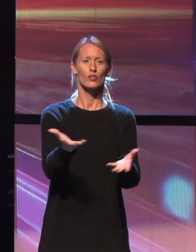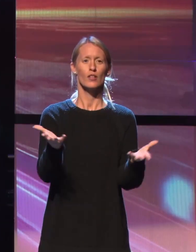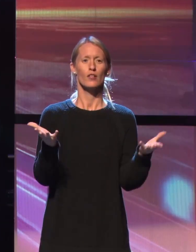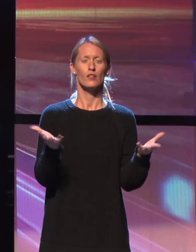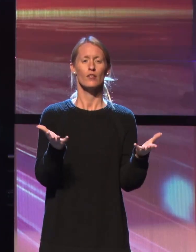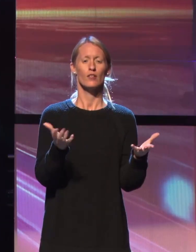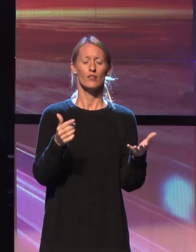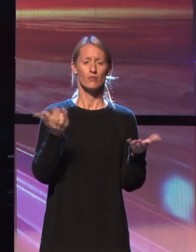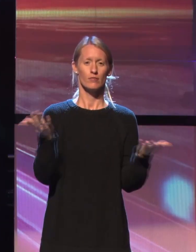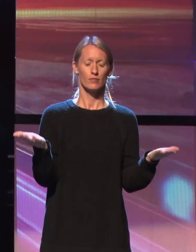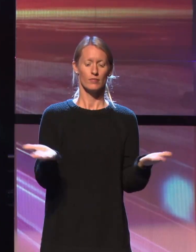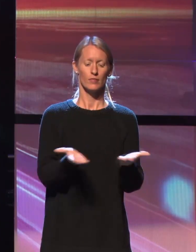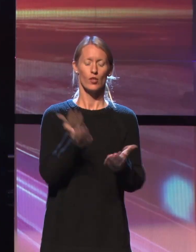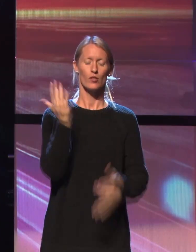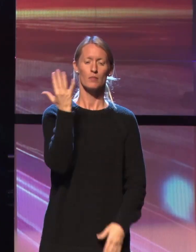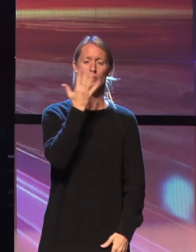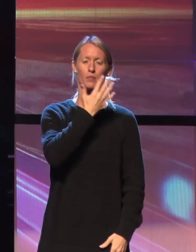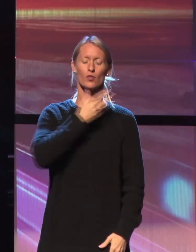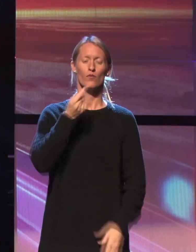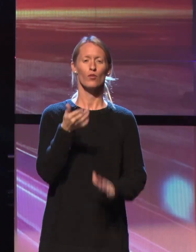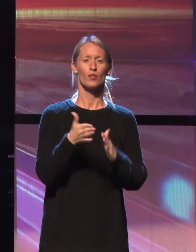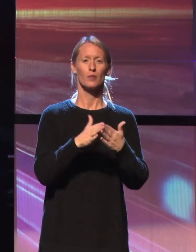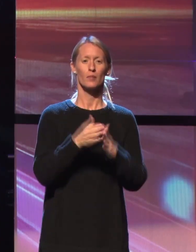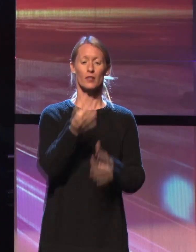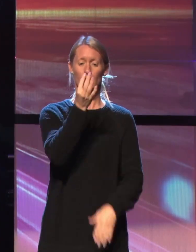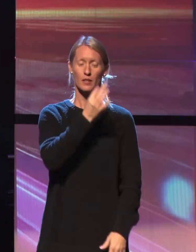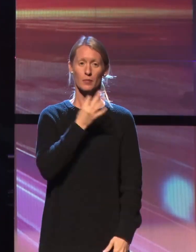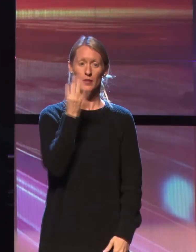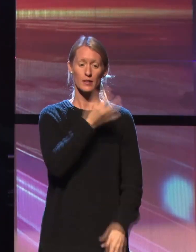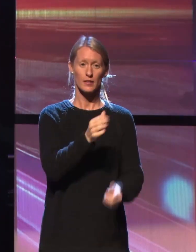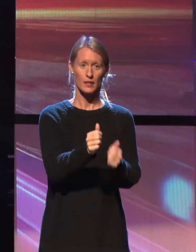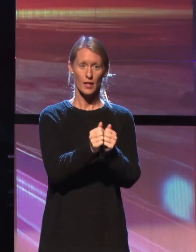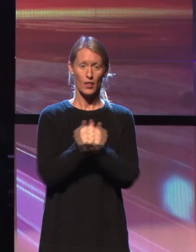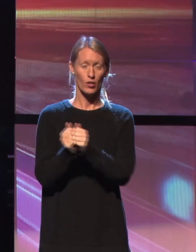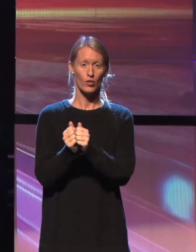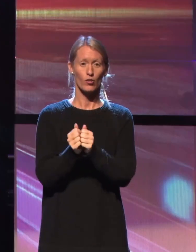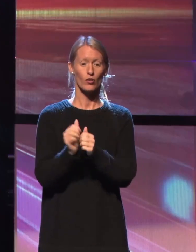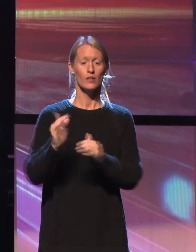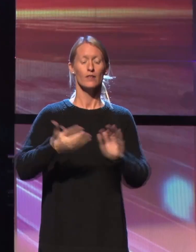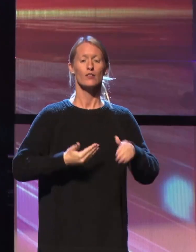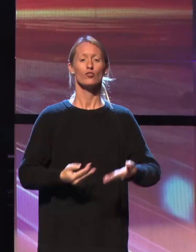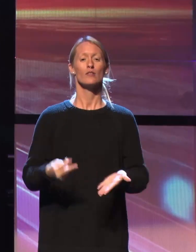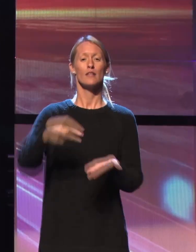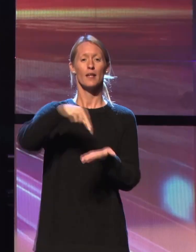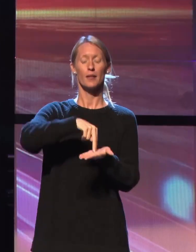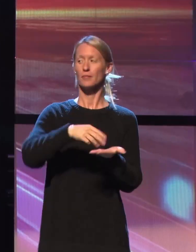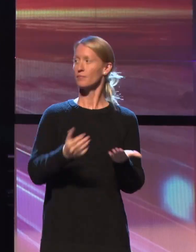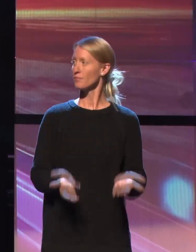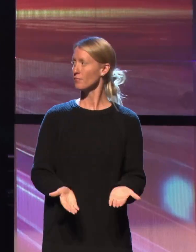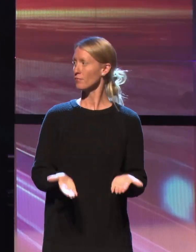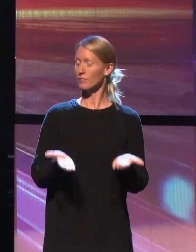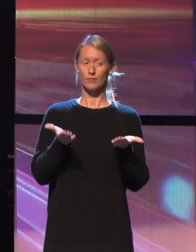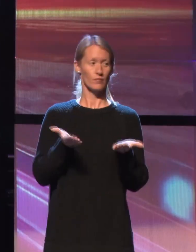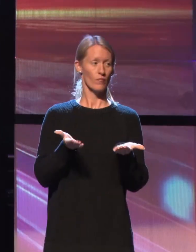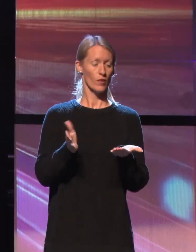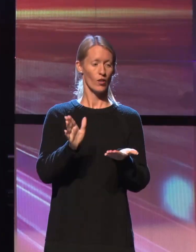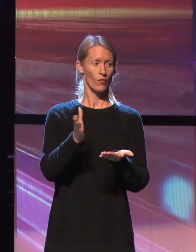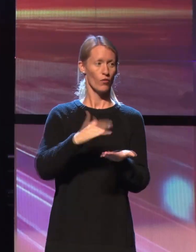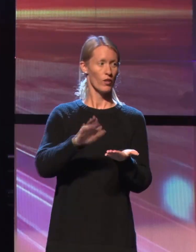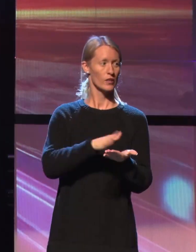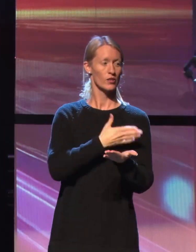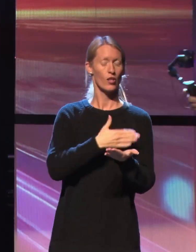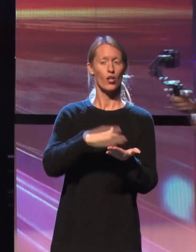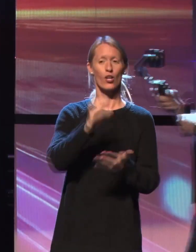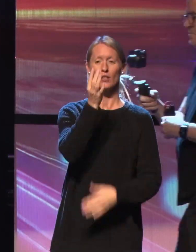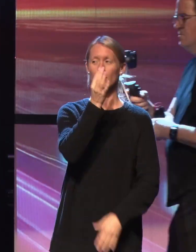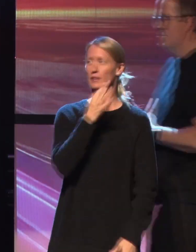beautiful community. All right. So we're going to have communion together. I'm going to invite you to stand if you're able to right now for this song and communion.